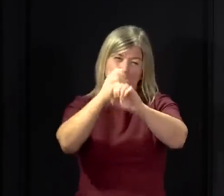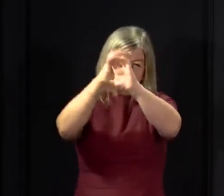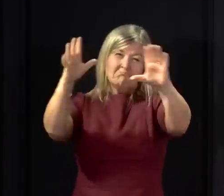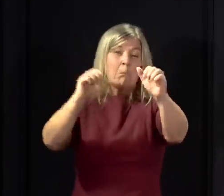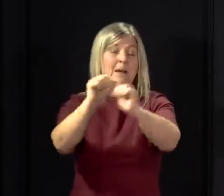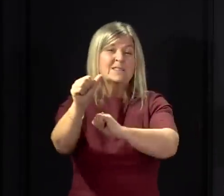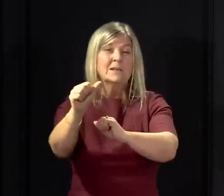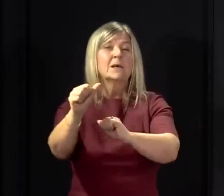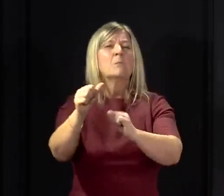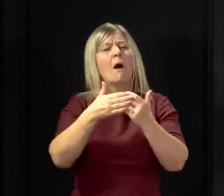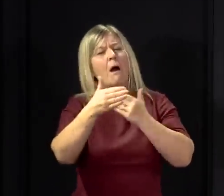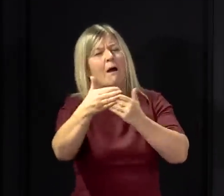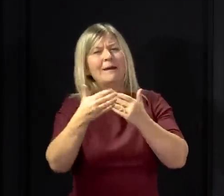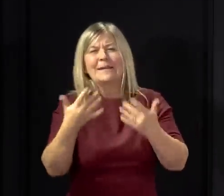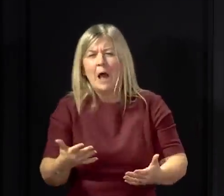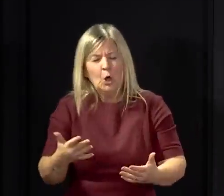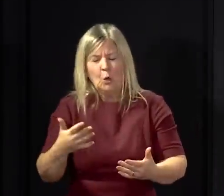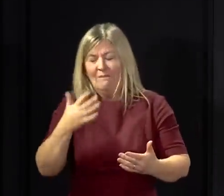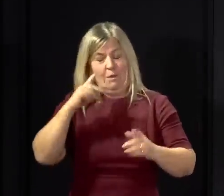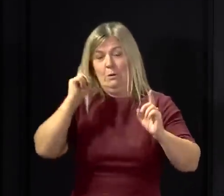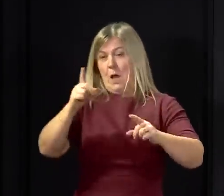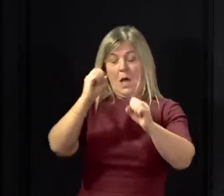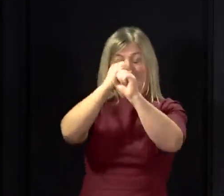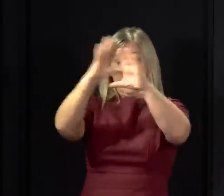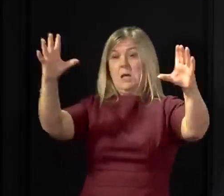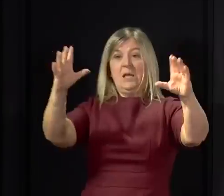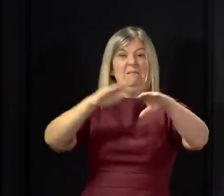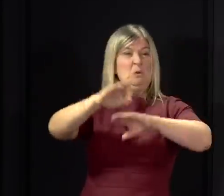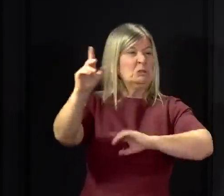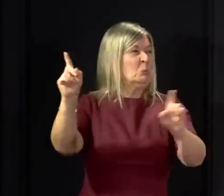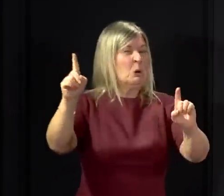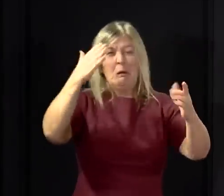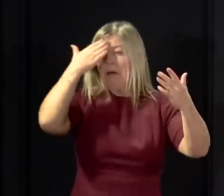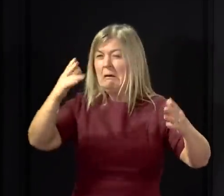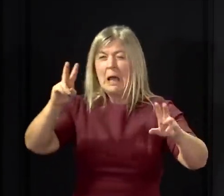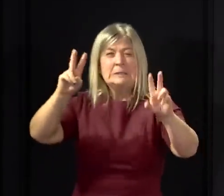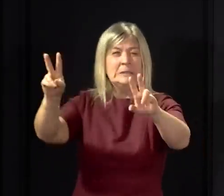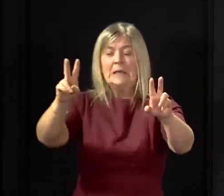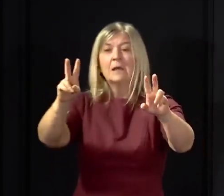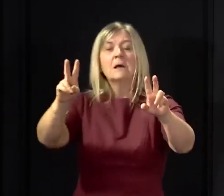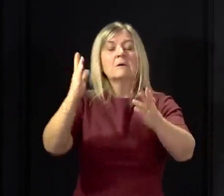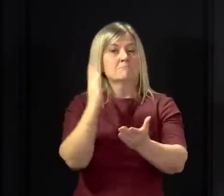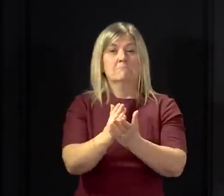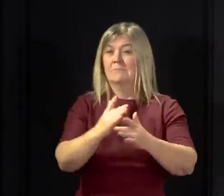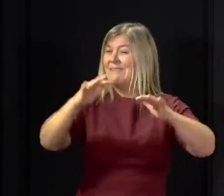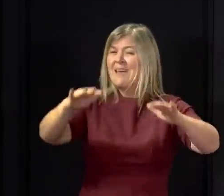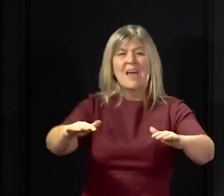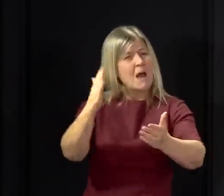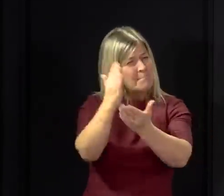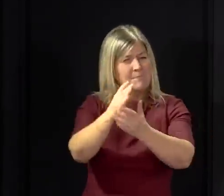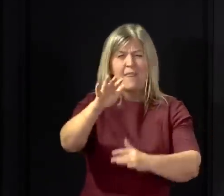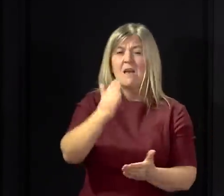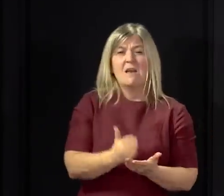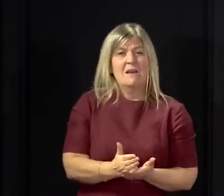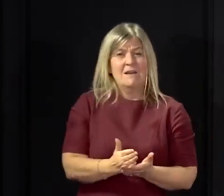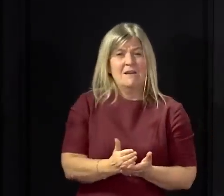right now. We can't see the light at the moment. It's obscured because of this difficult phase, but it hasn't gone out. It is still there.